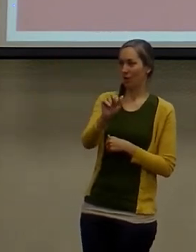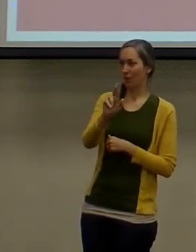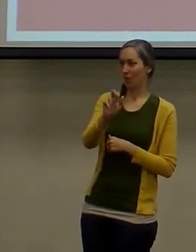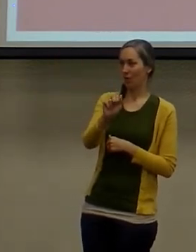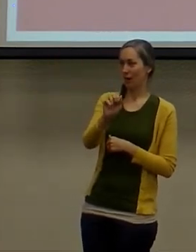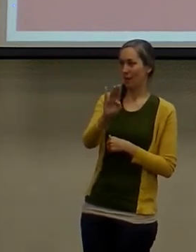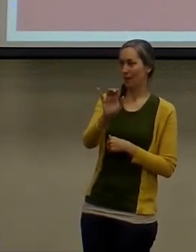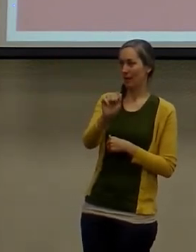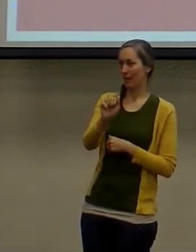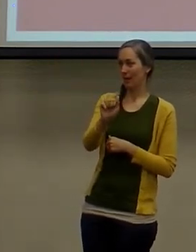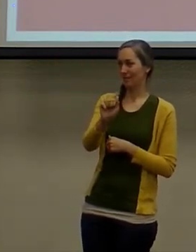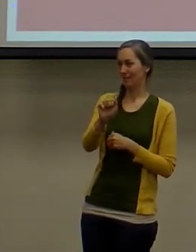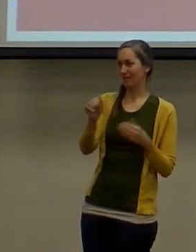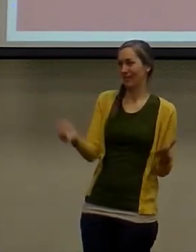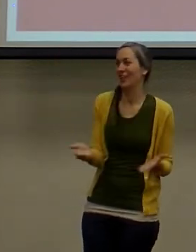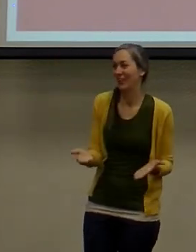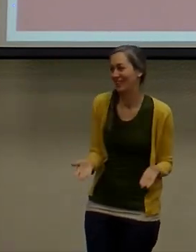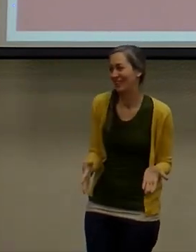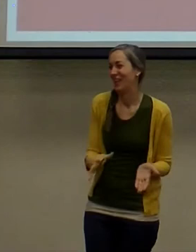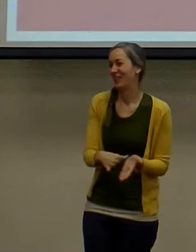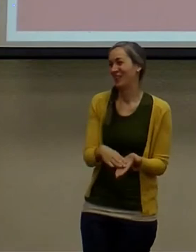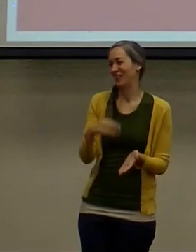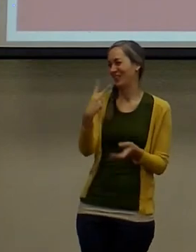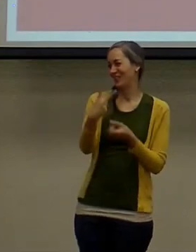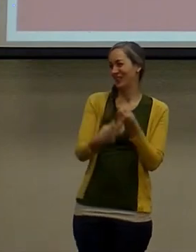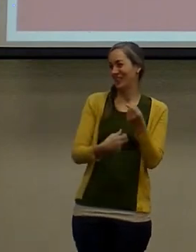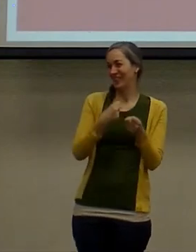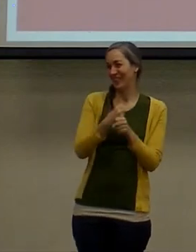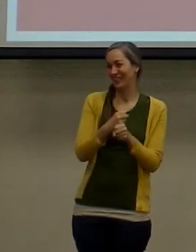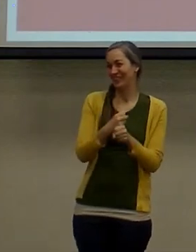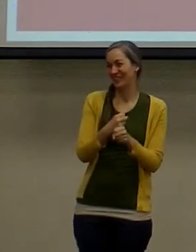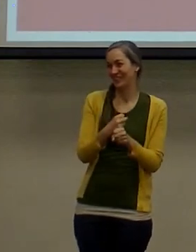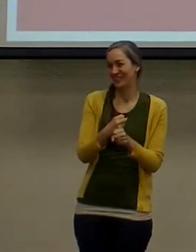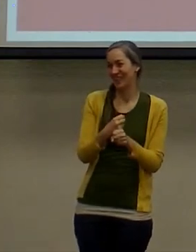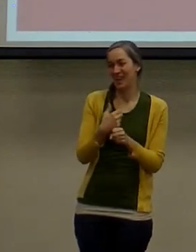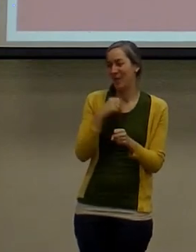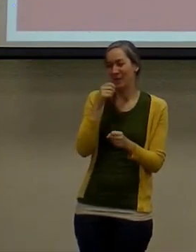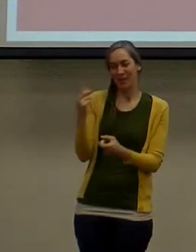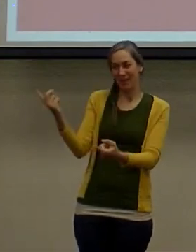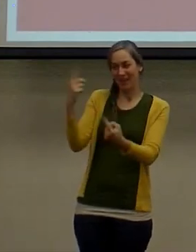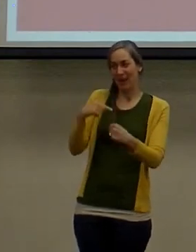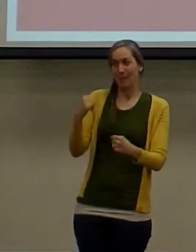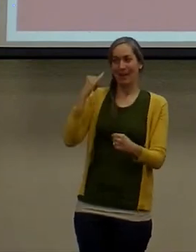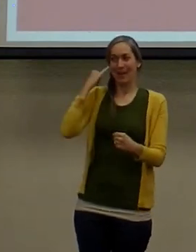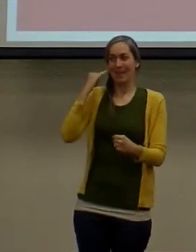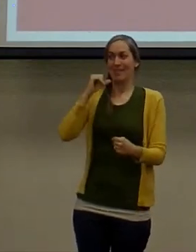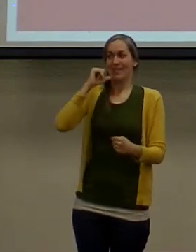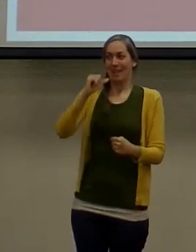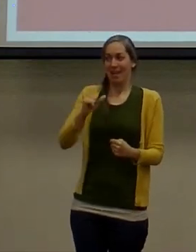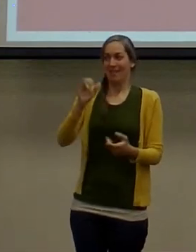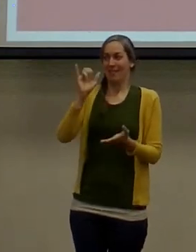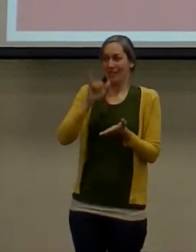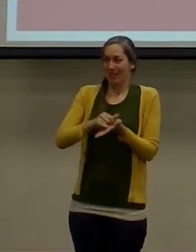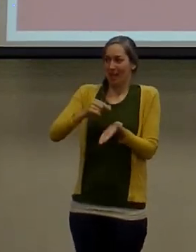learn for 2 years, if not because of that scripture. Parker Henderson